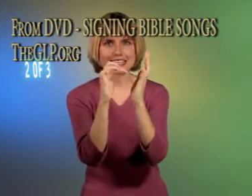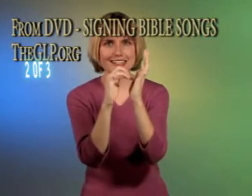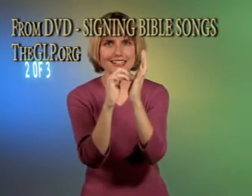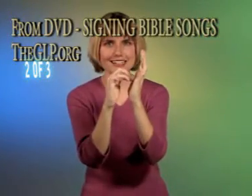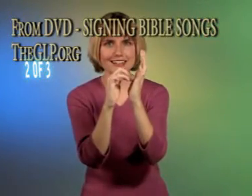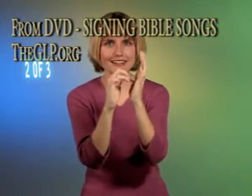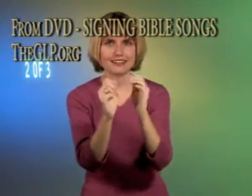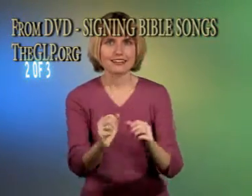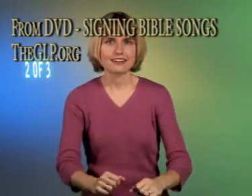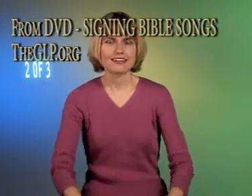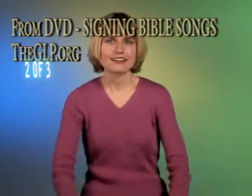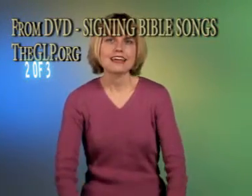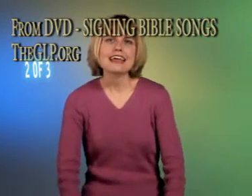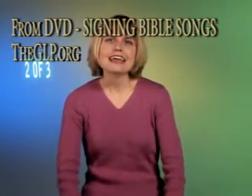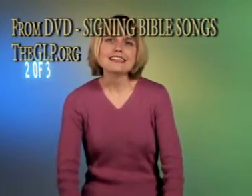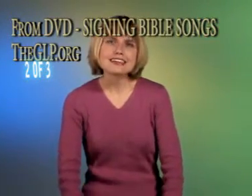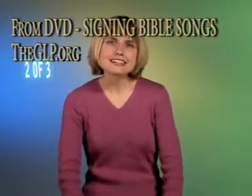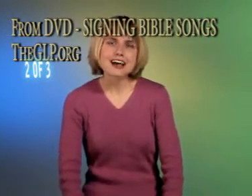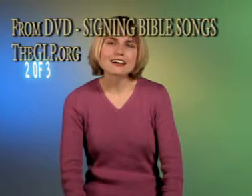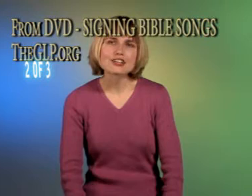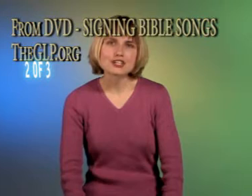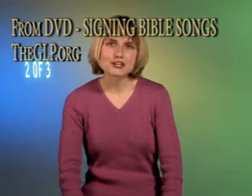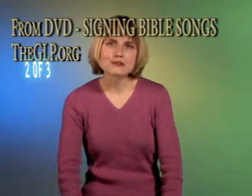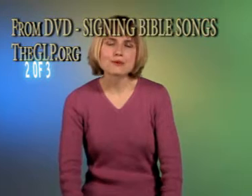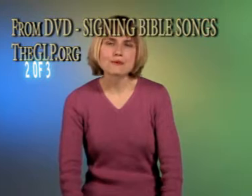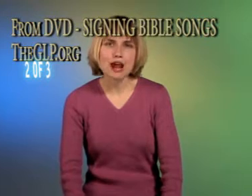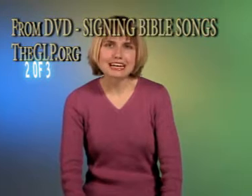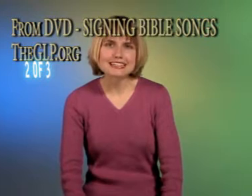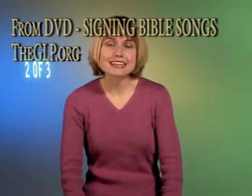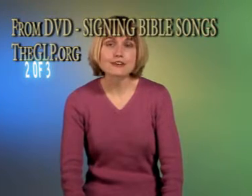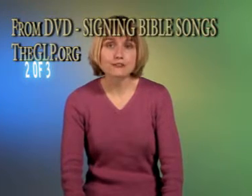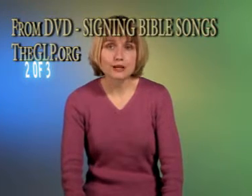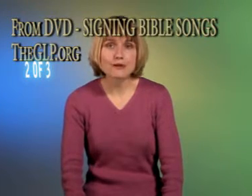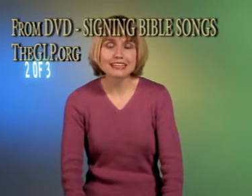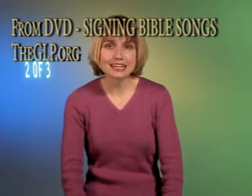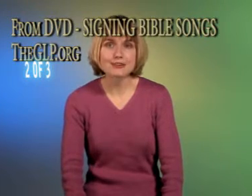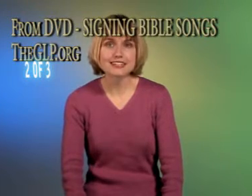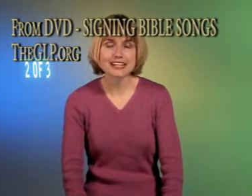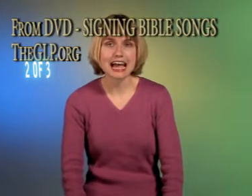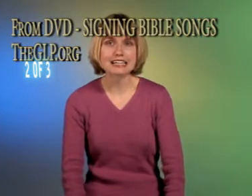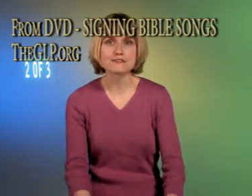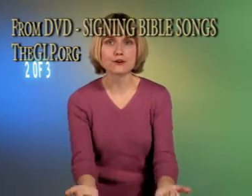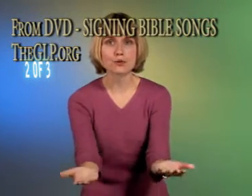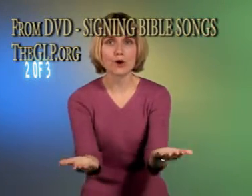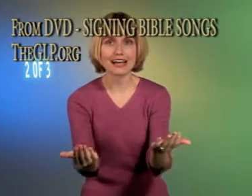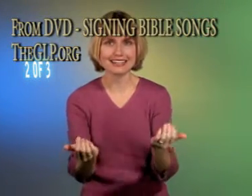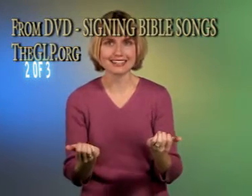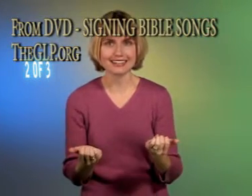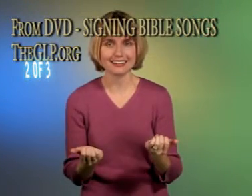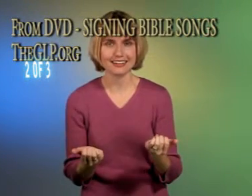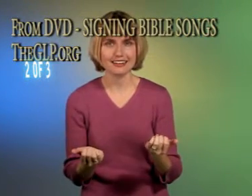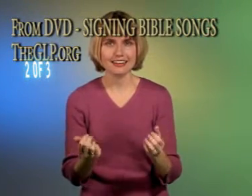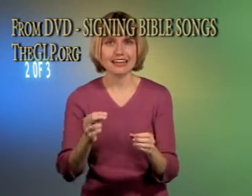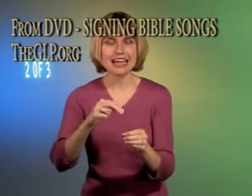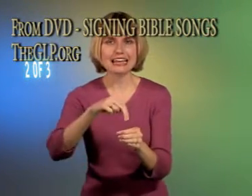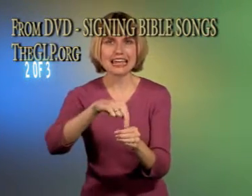Jesus. In this song, the children will be practicing the frequently used signs for want and